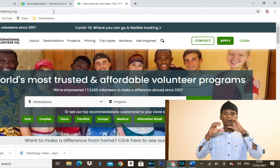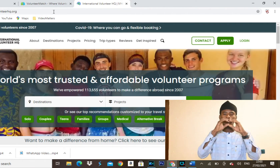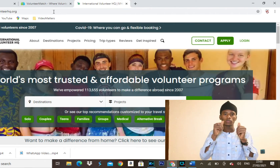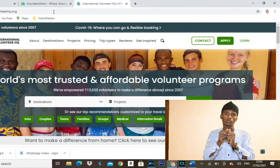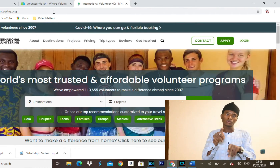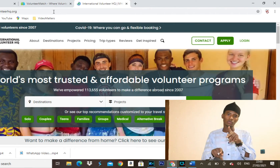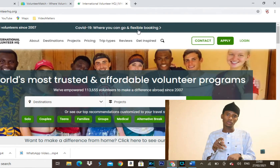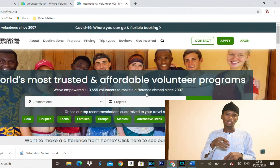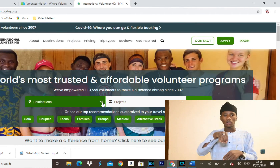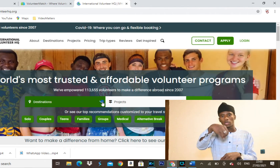another organization called